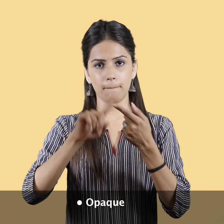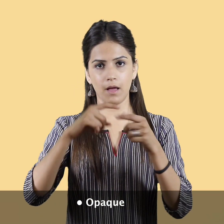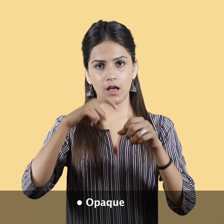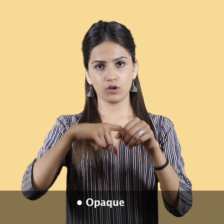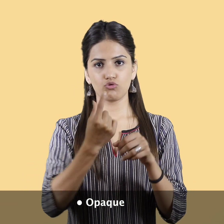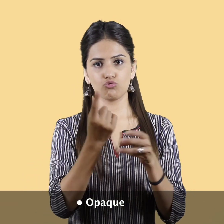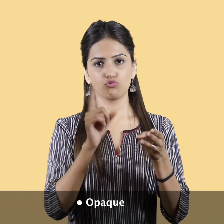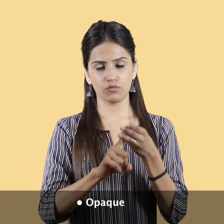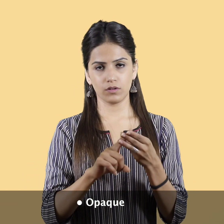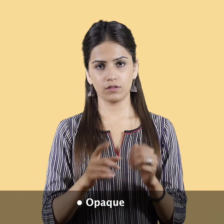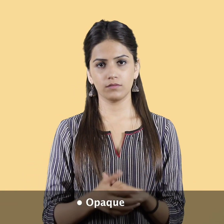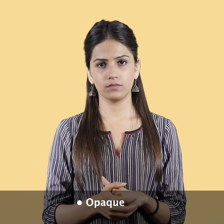Opaque,